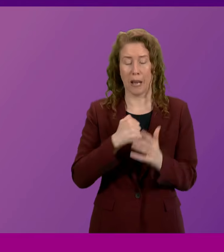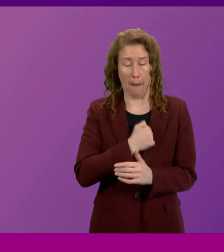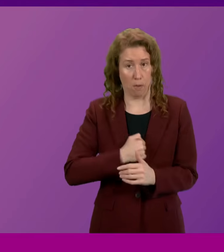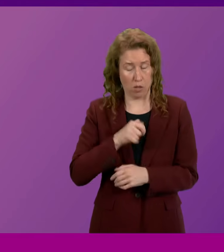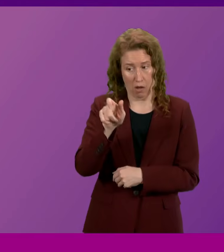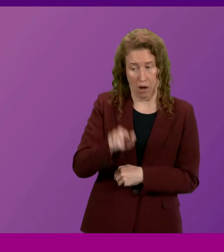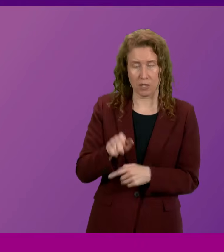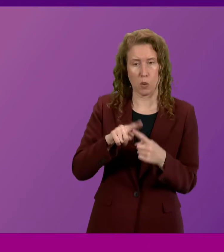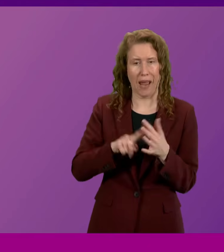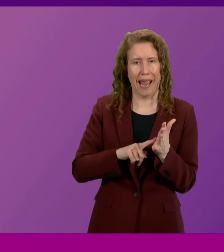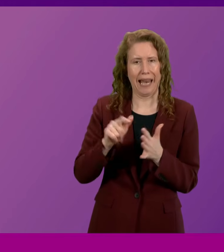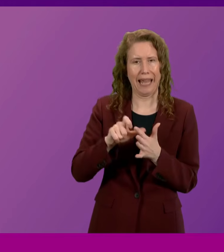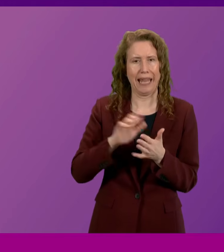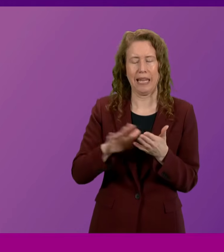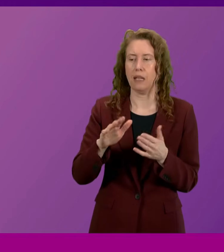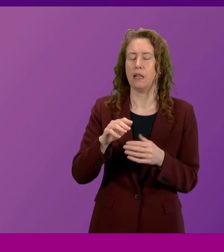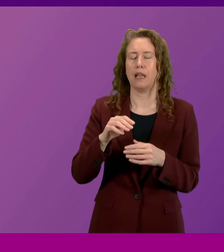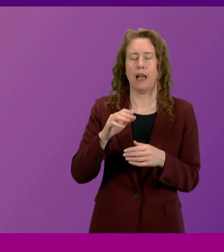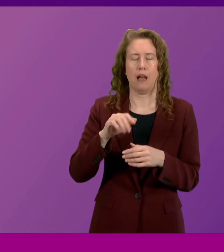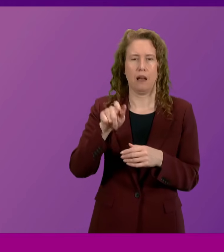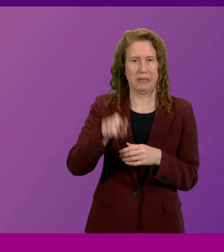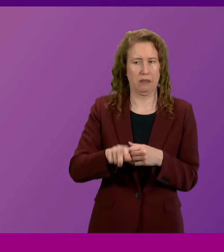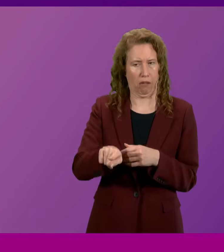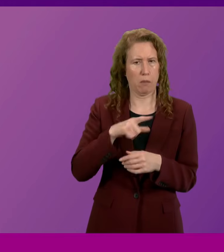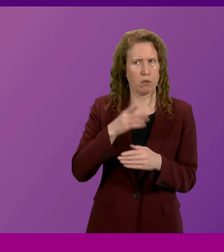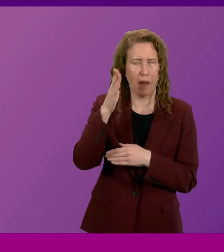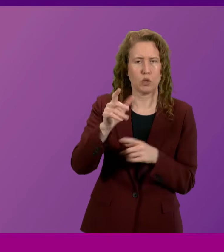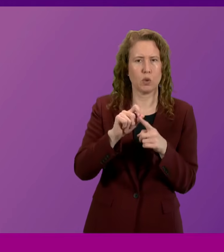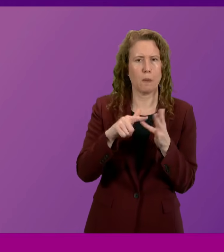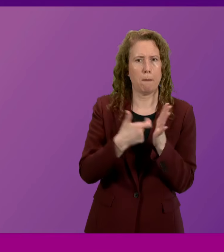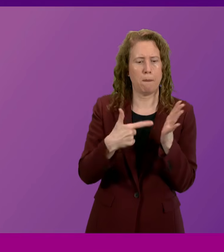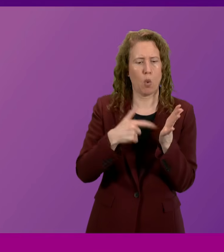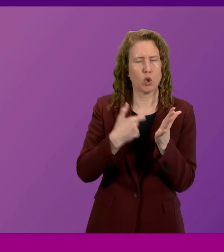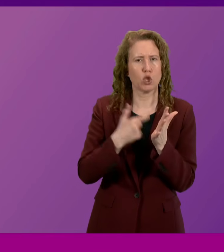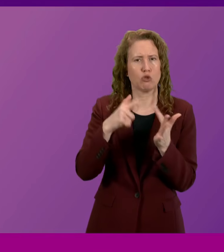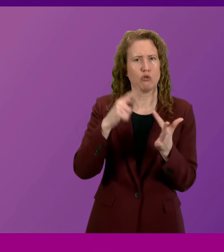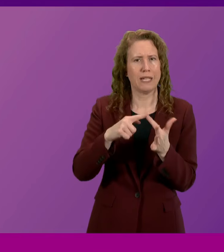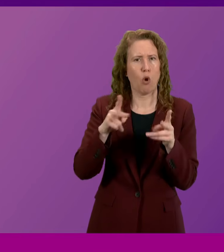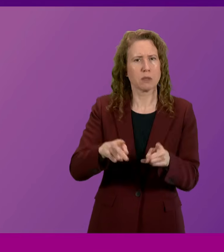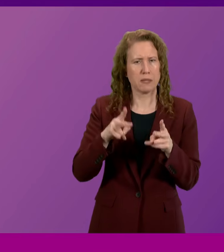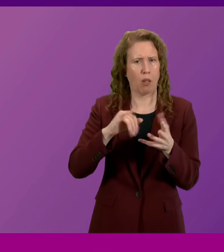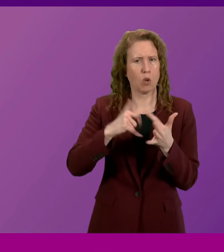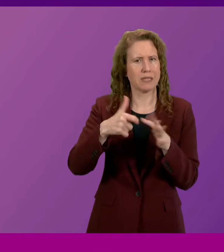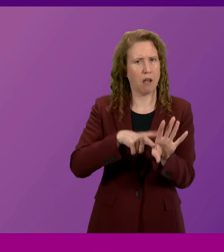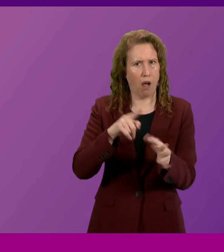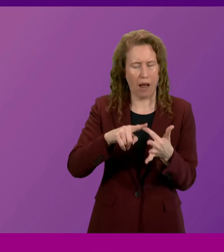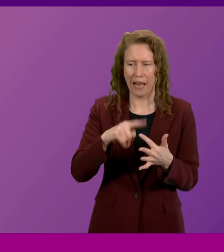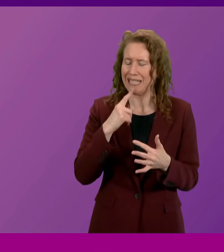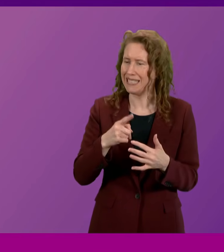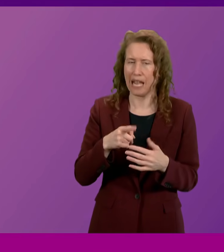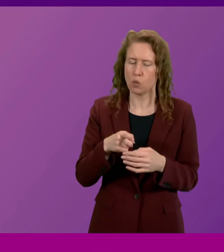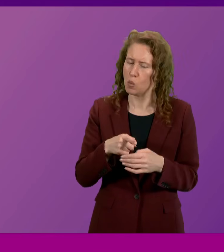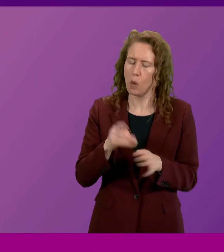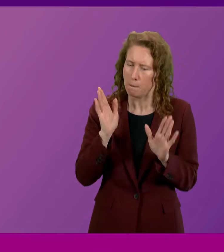as her terrifying experience at Portree Hospital on Skye. He said that it wasn't good enough, that Sir Lewis Ritchie's recommendations on restoring urgent care must